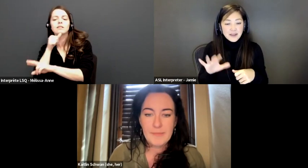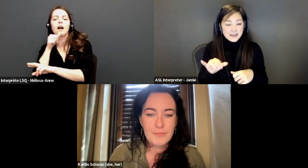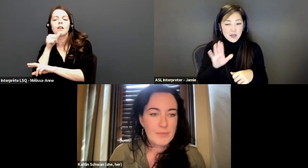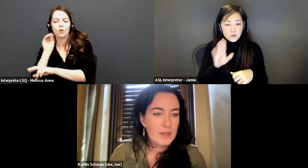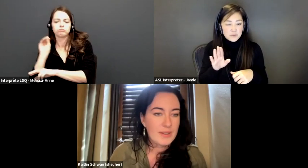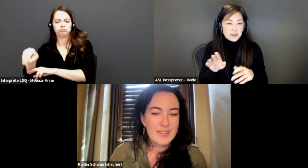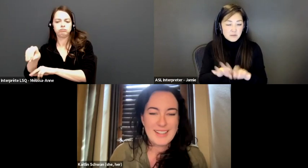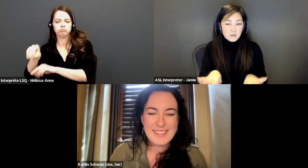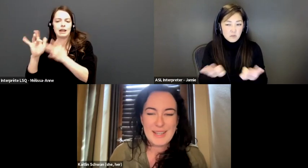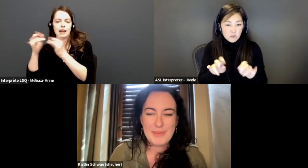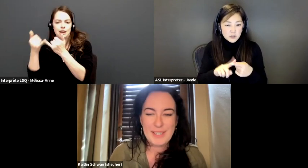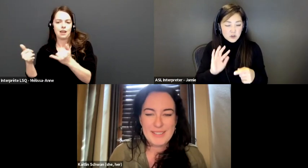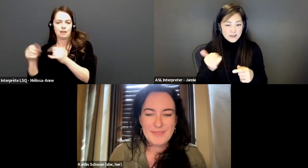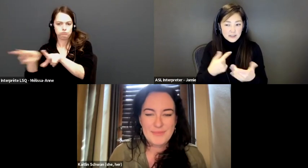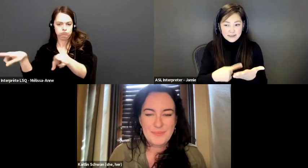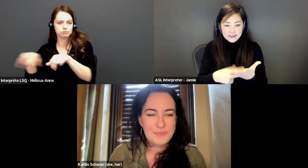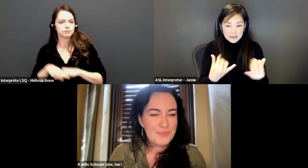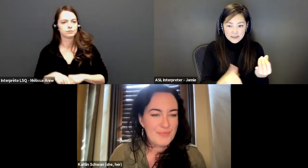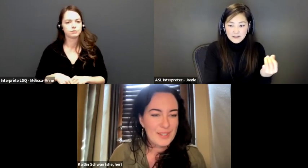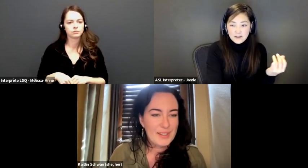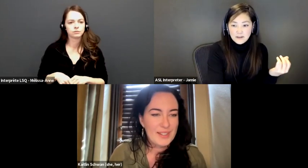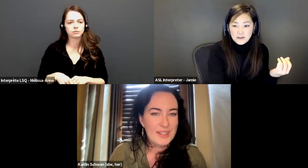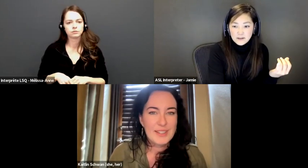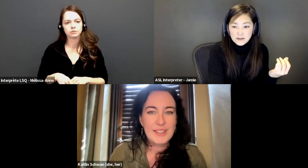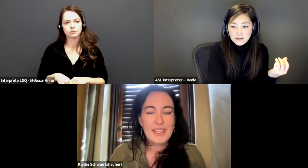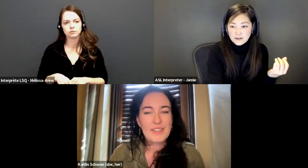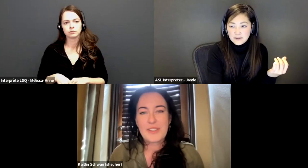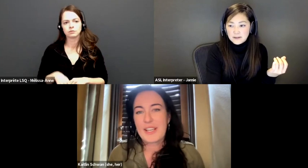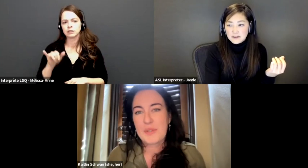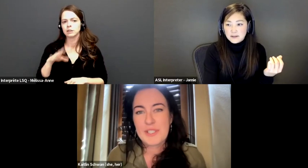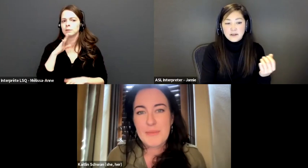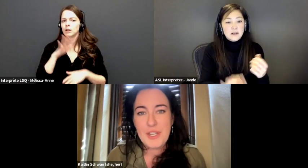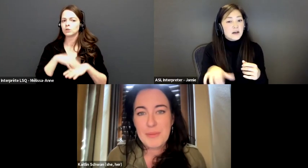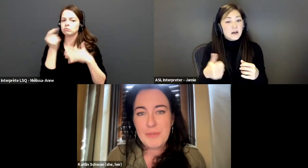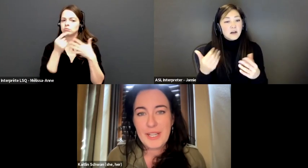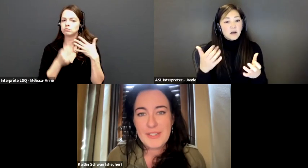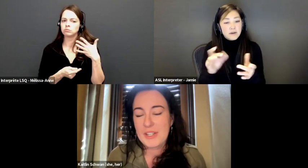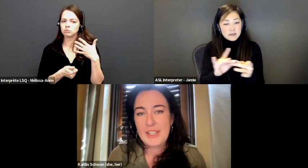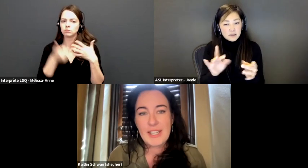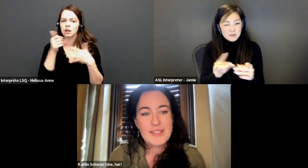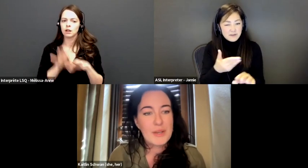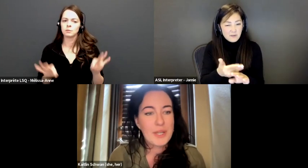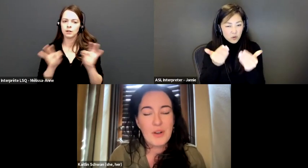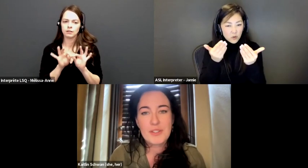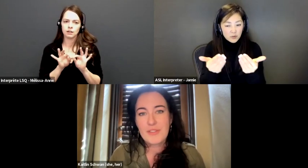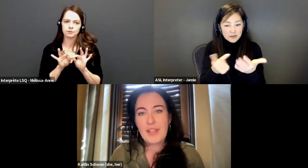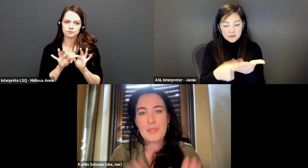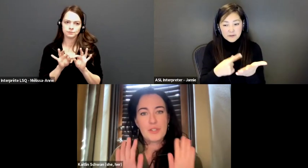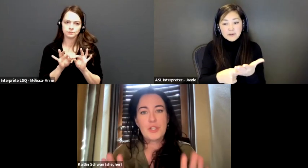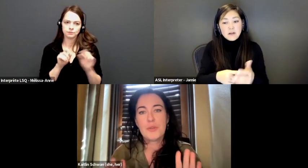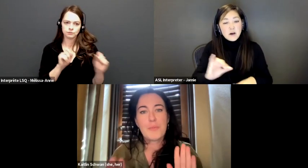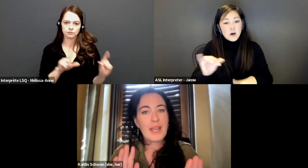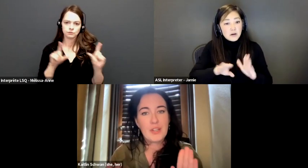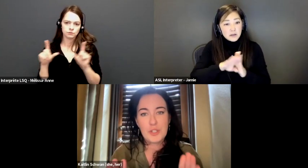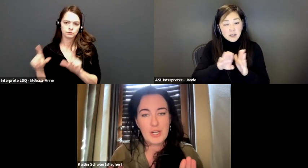today. Next slide, please. The other thing I wanted to mention before I get started is that we also developed